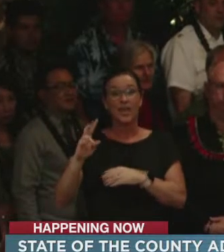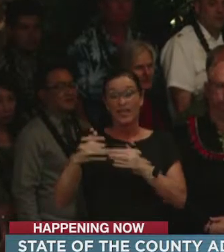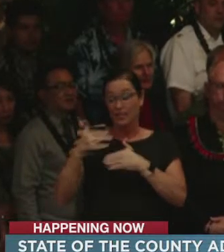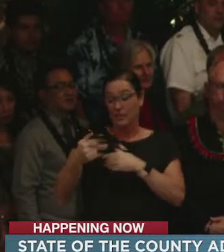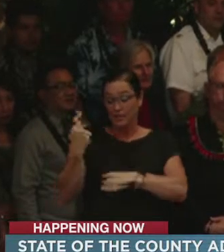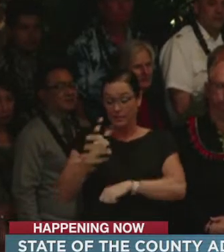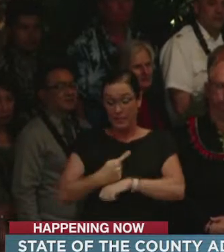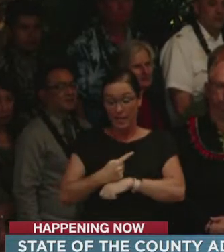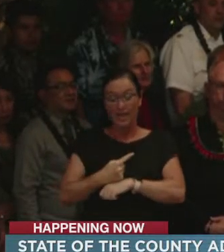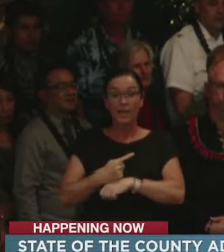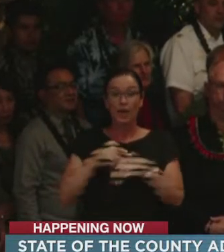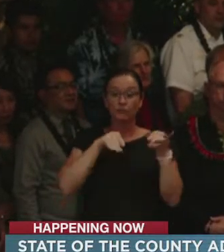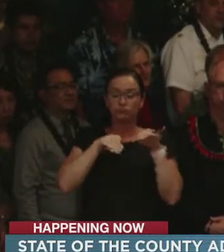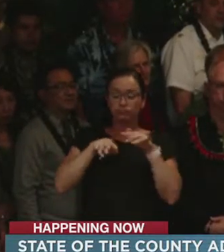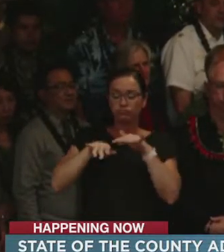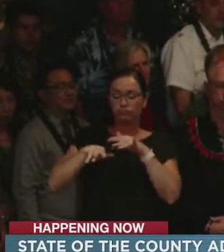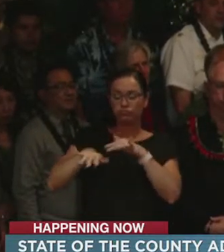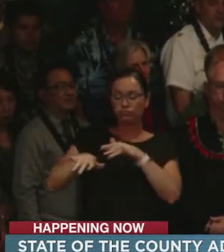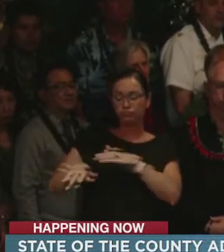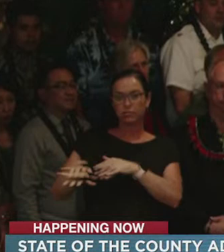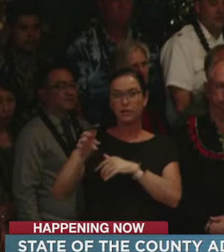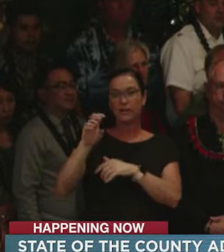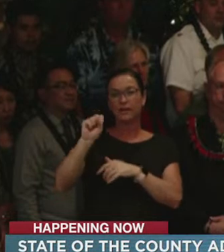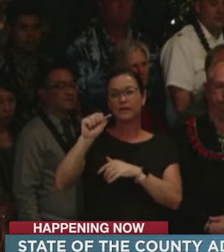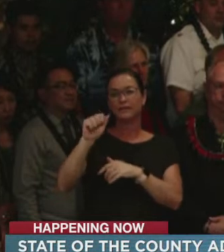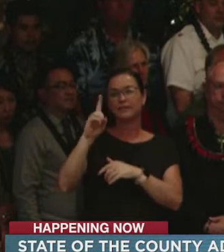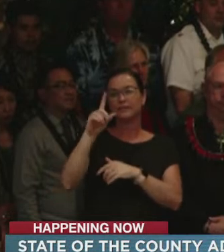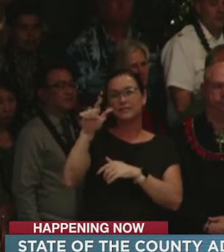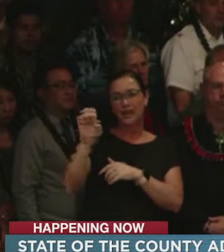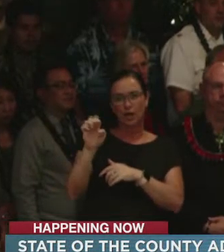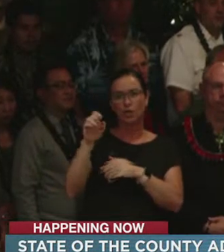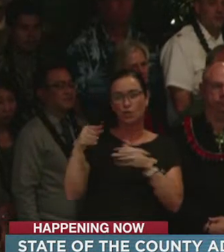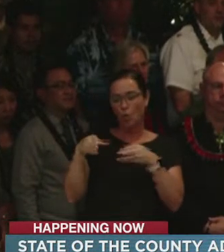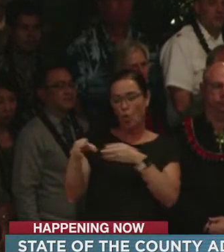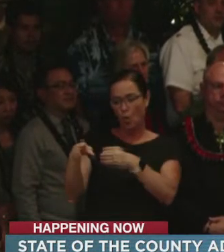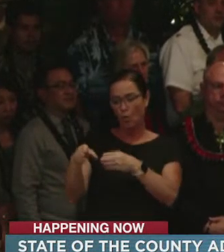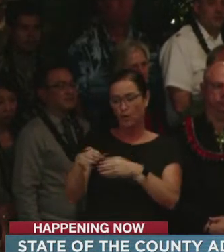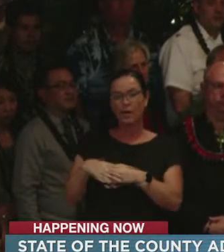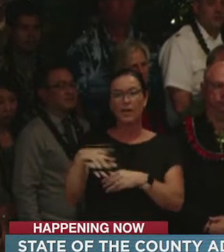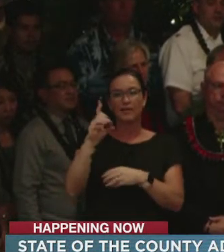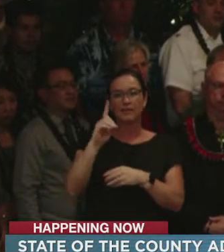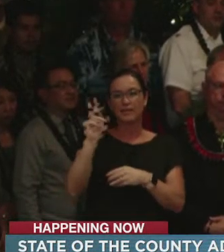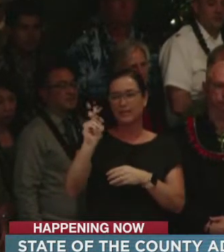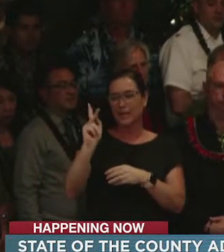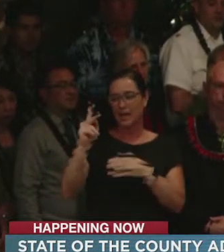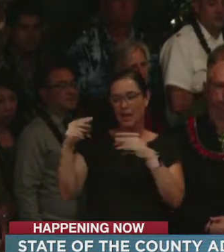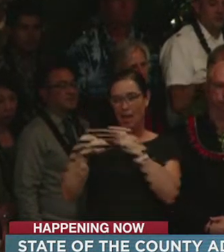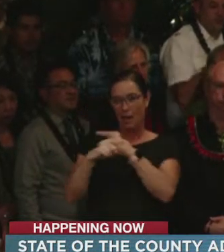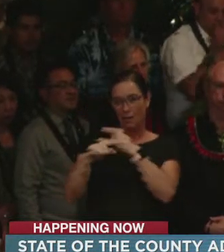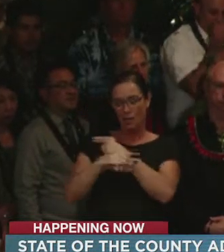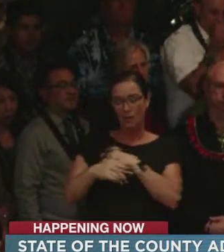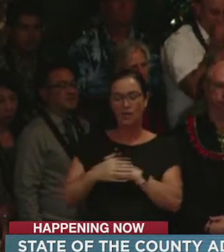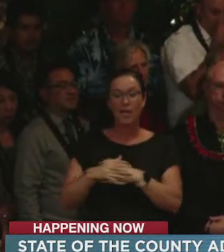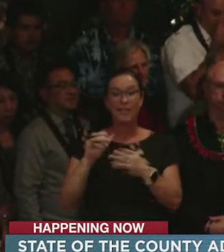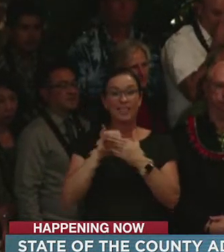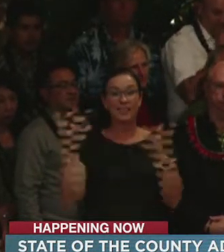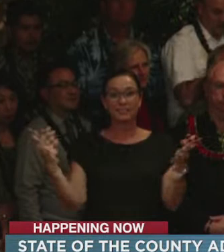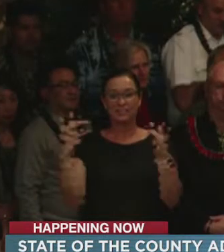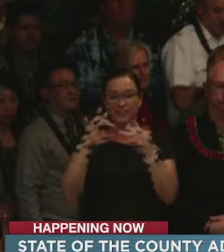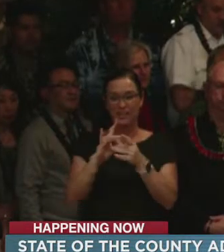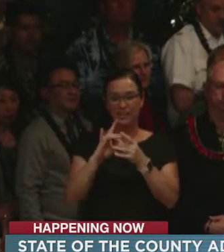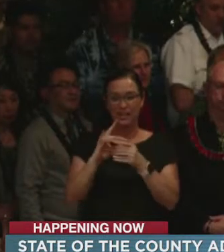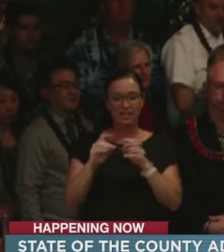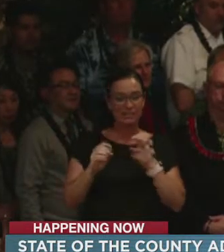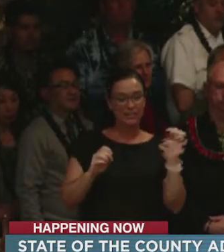path towards Sal Road, otherwise known as Daniel K. Inouye Highway, our island's connector between East and West